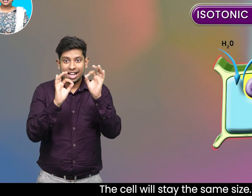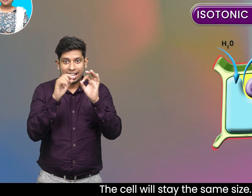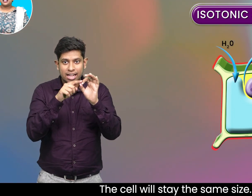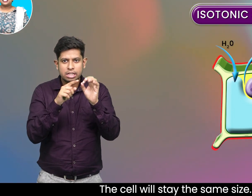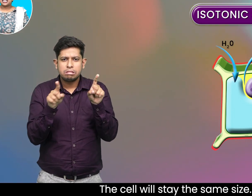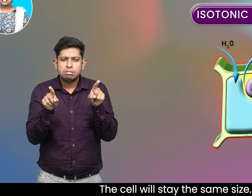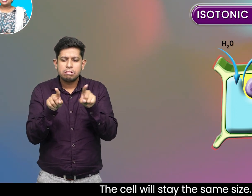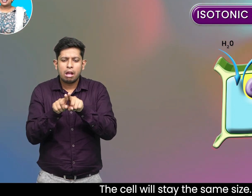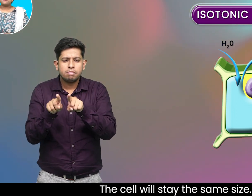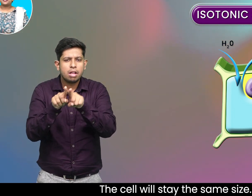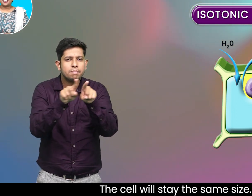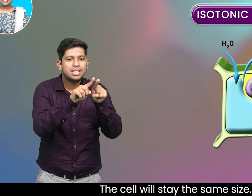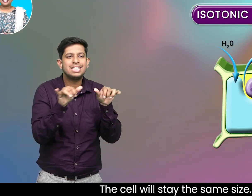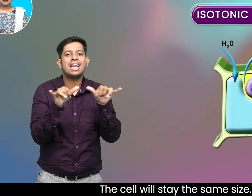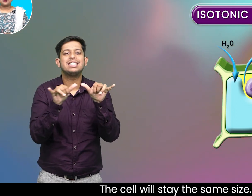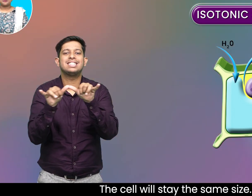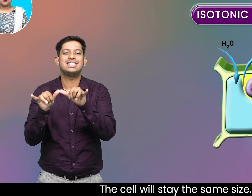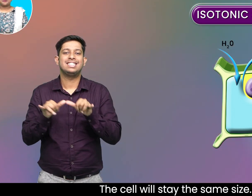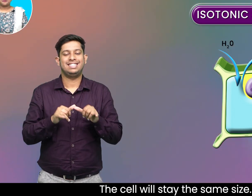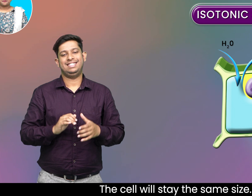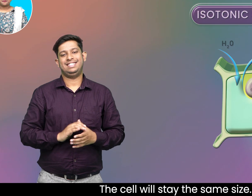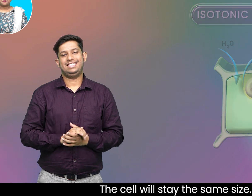The cell will stay the same size.